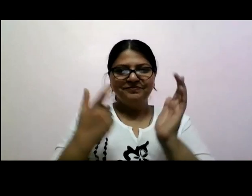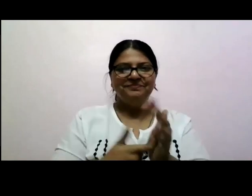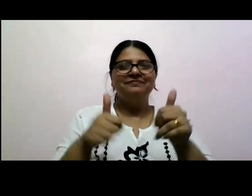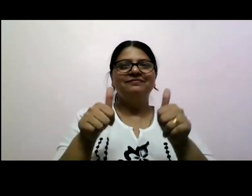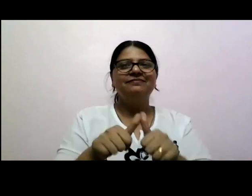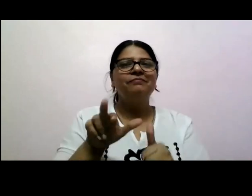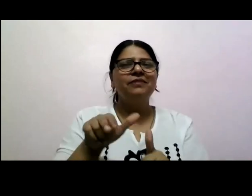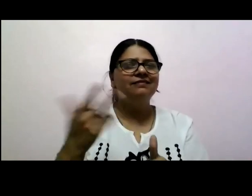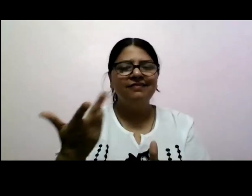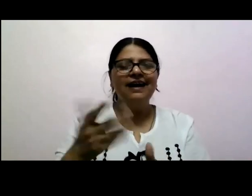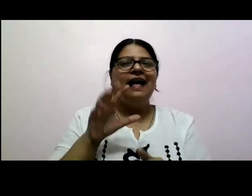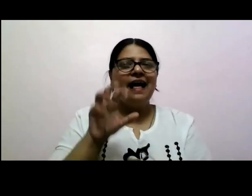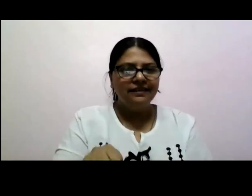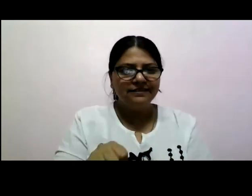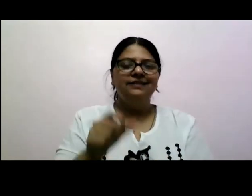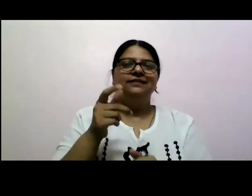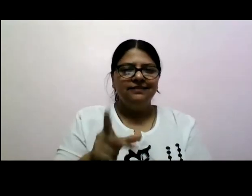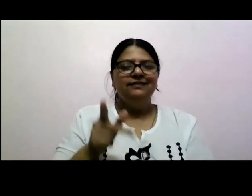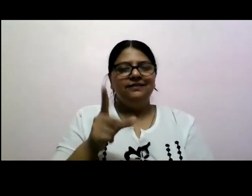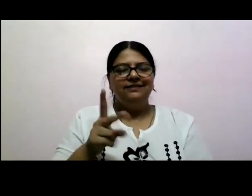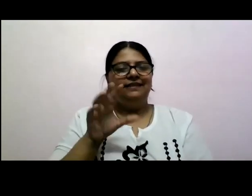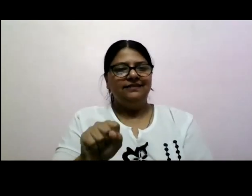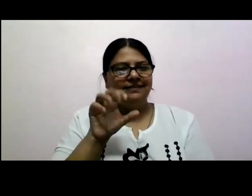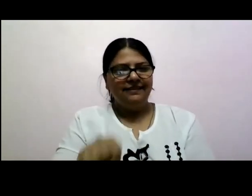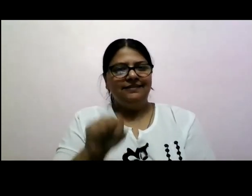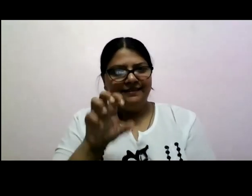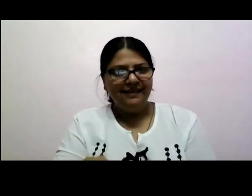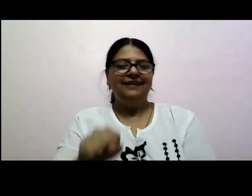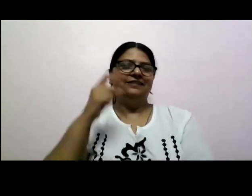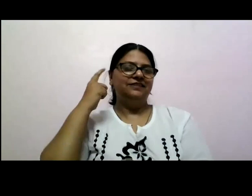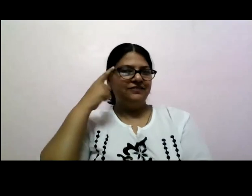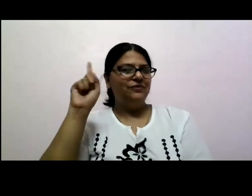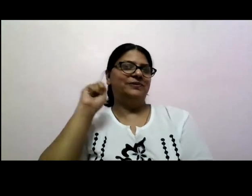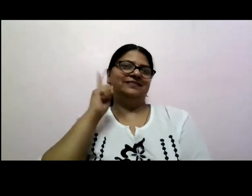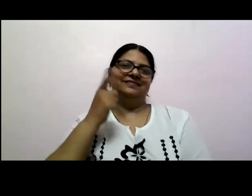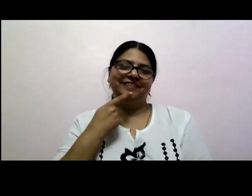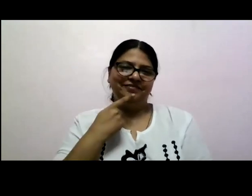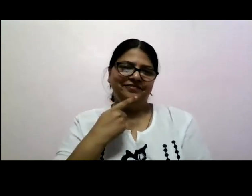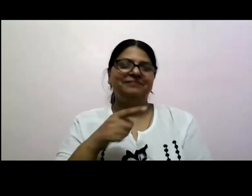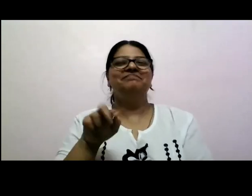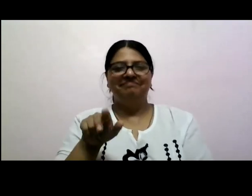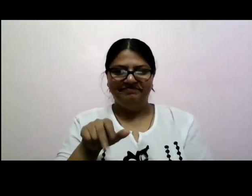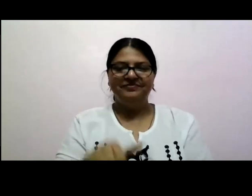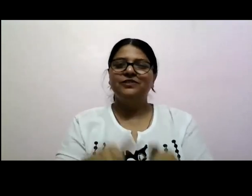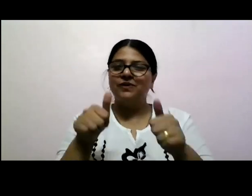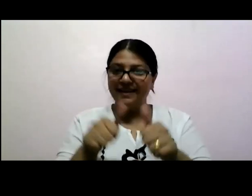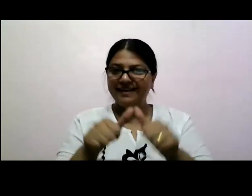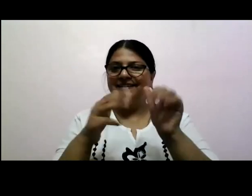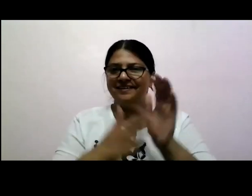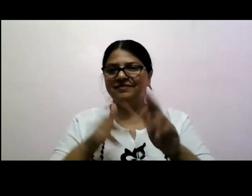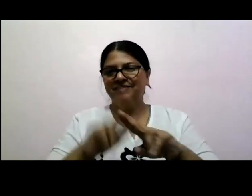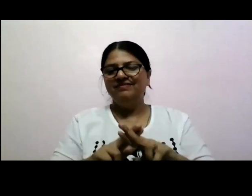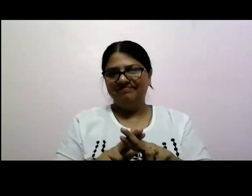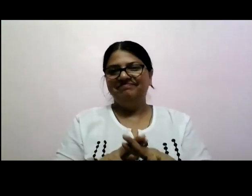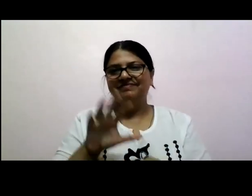mantra. MANTRA, mantra. Access, mantra, and for the deaf. It's an